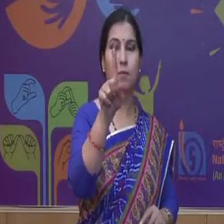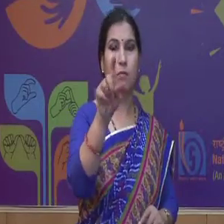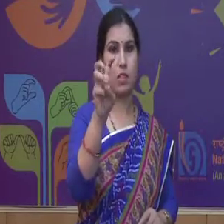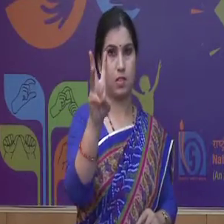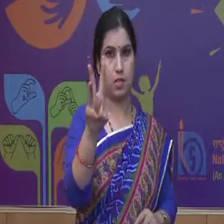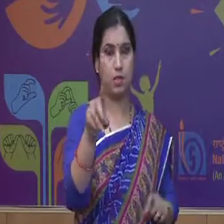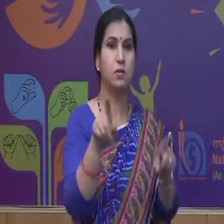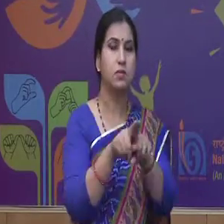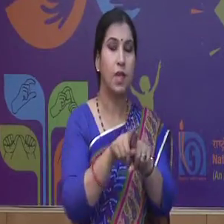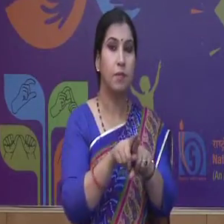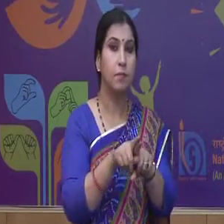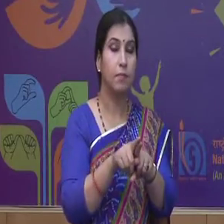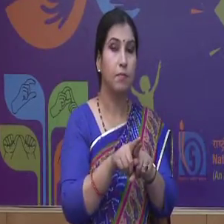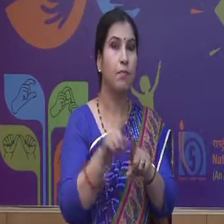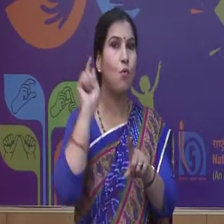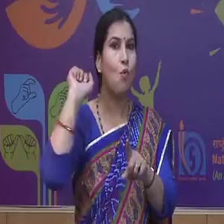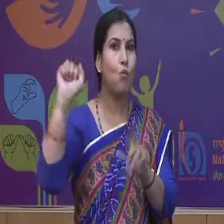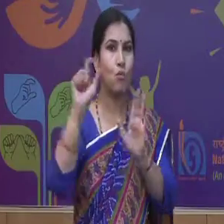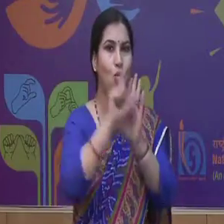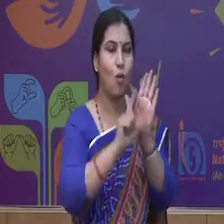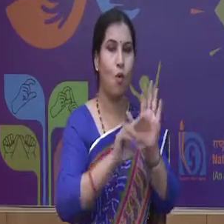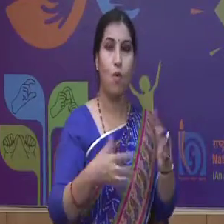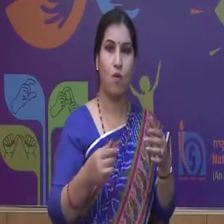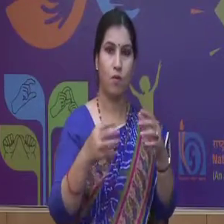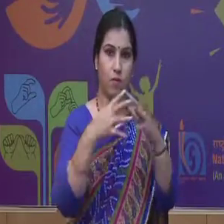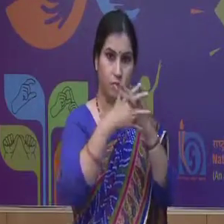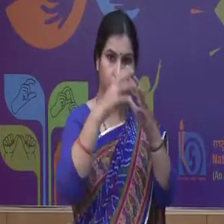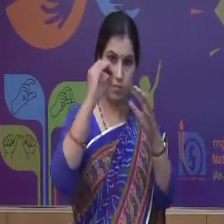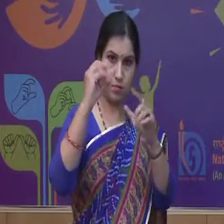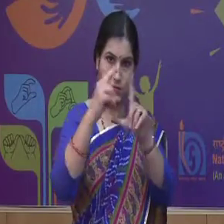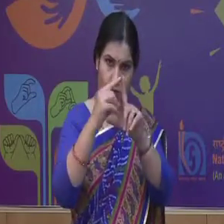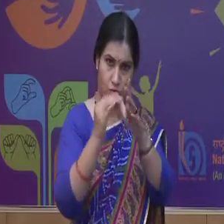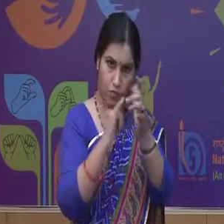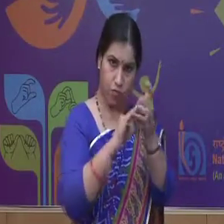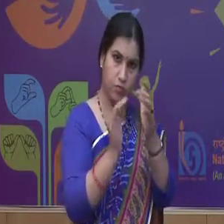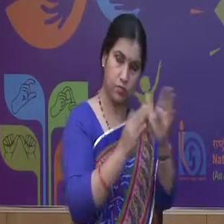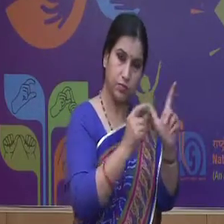and Wood's Dispatch of 1854.